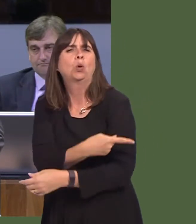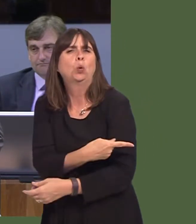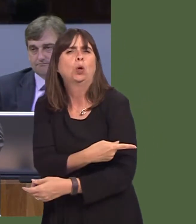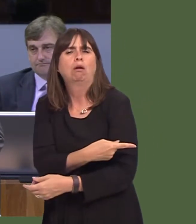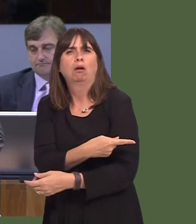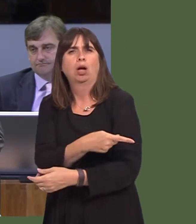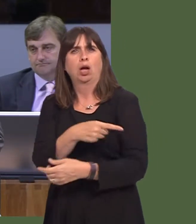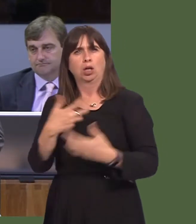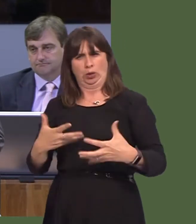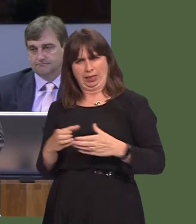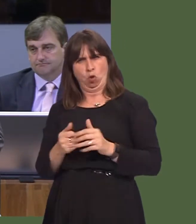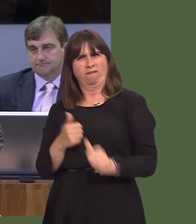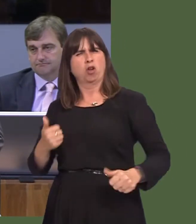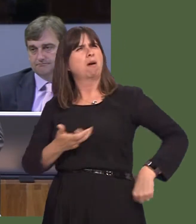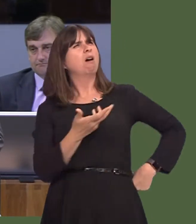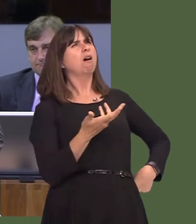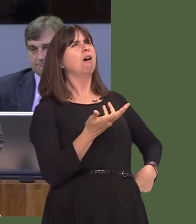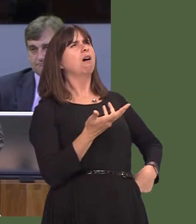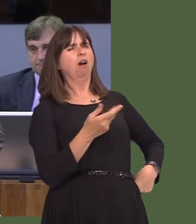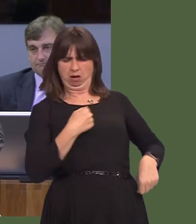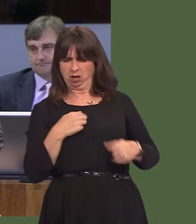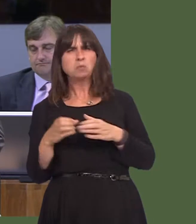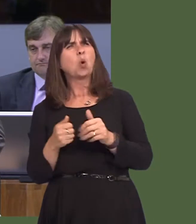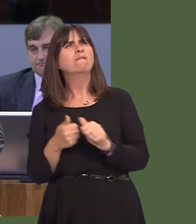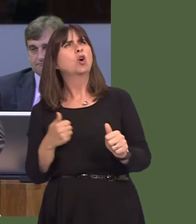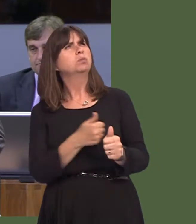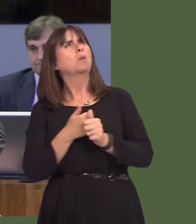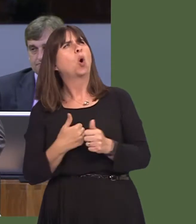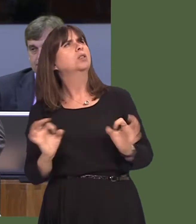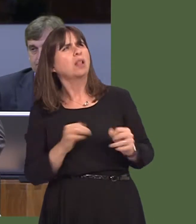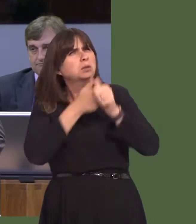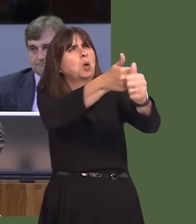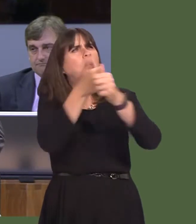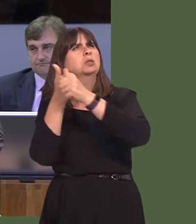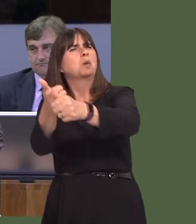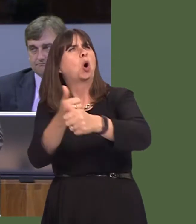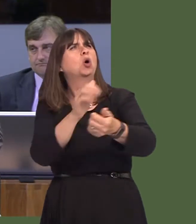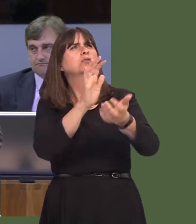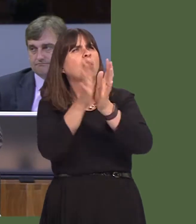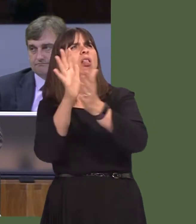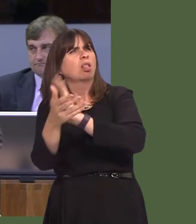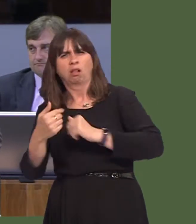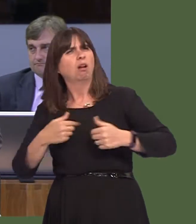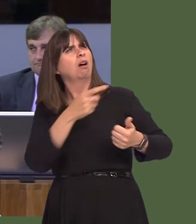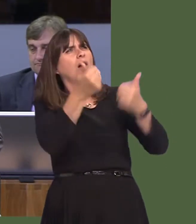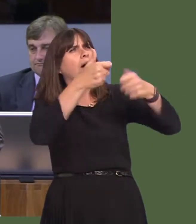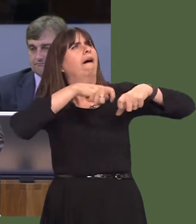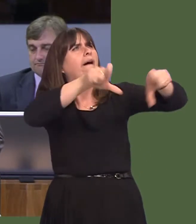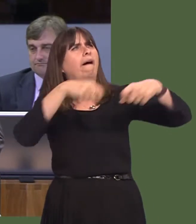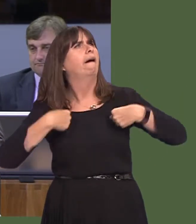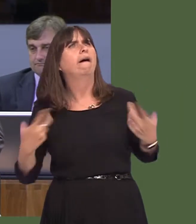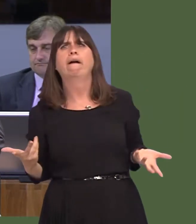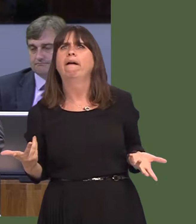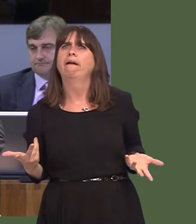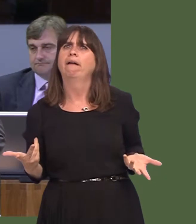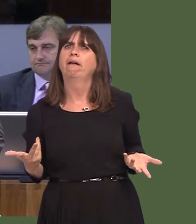you'd be scratching your head today and asking, what is the Welsh Government for? Isn't it the case, First Minister, that during your entire time